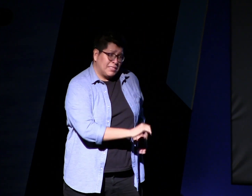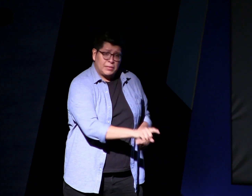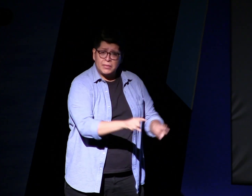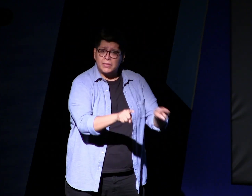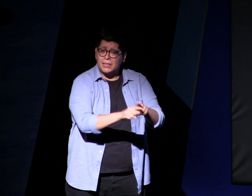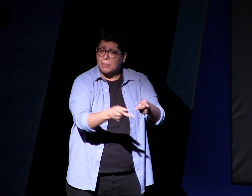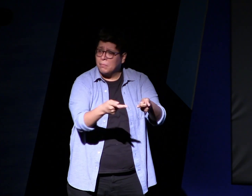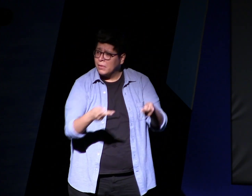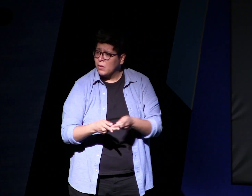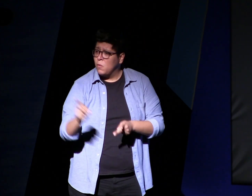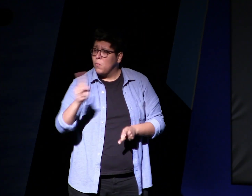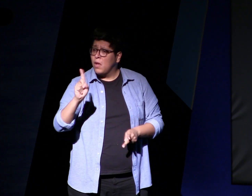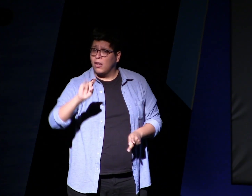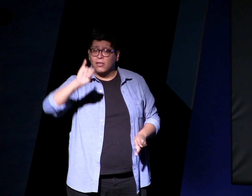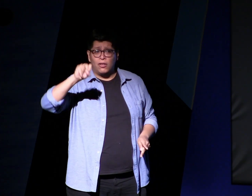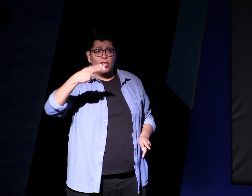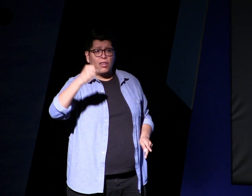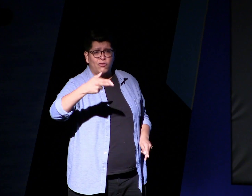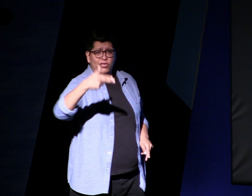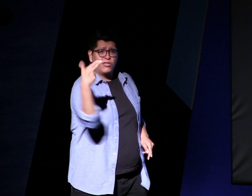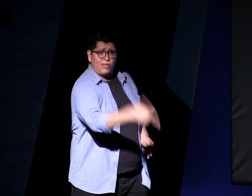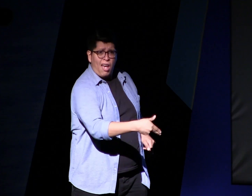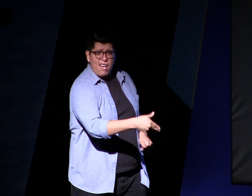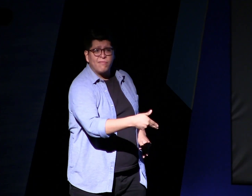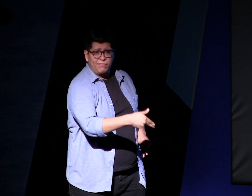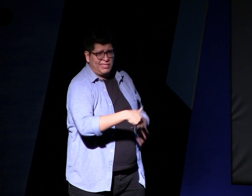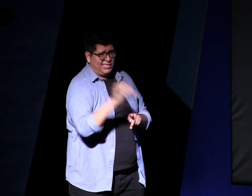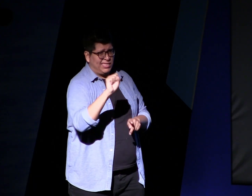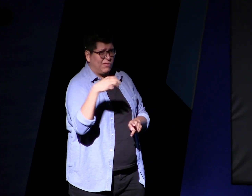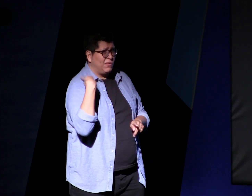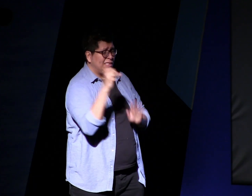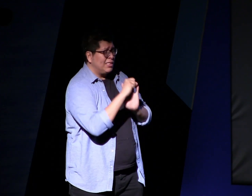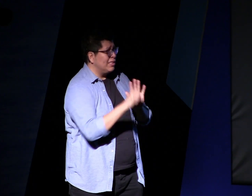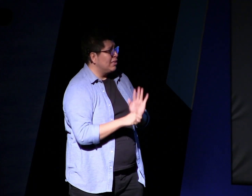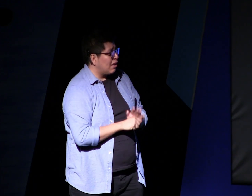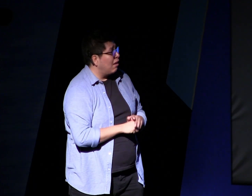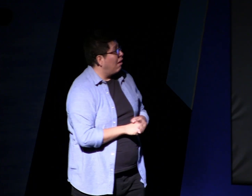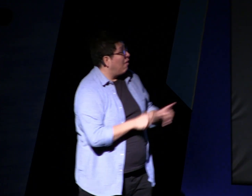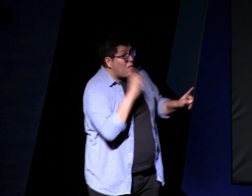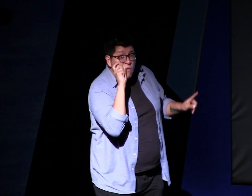deer. And this is the same place where the incident occurred, over in Seattle, Washington.